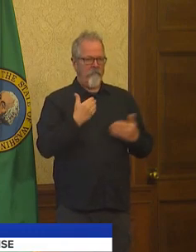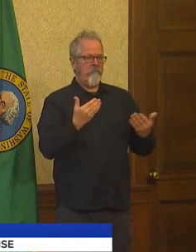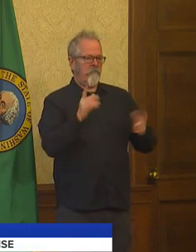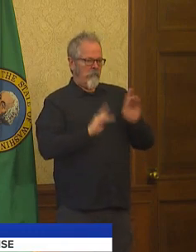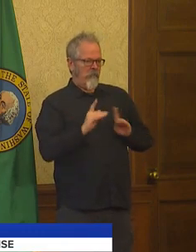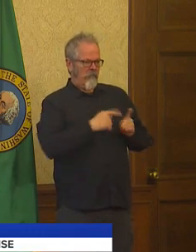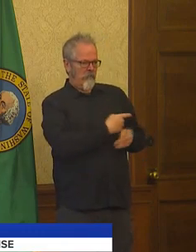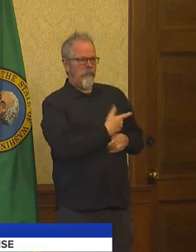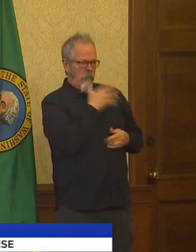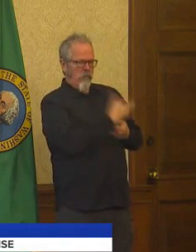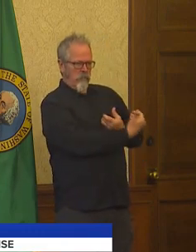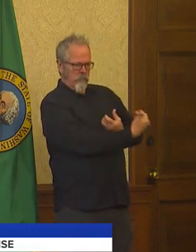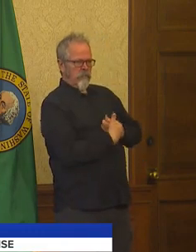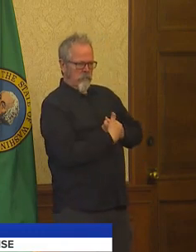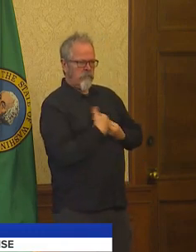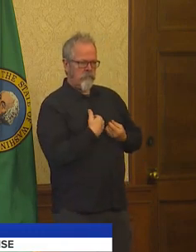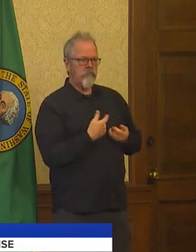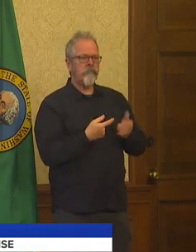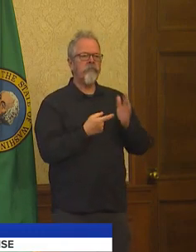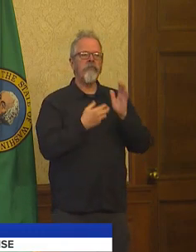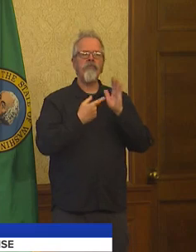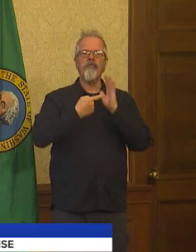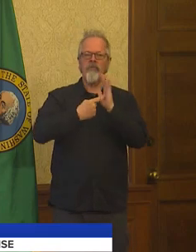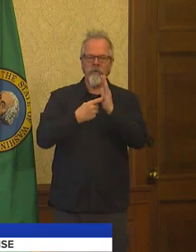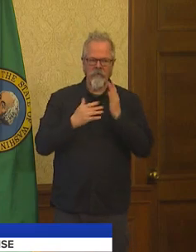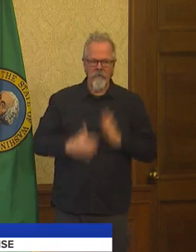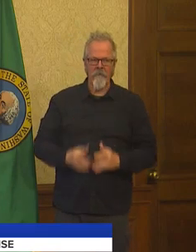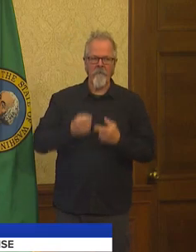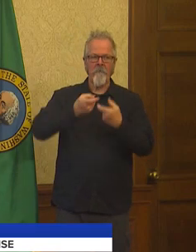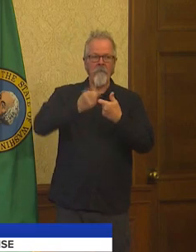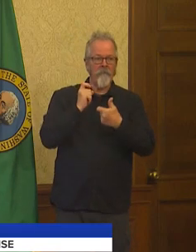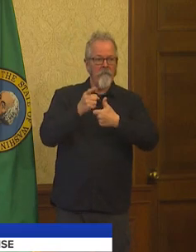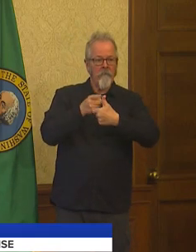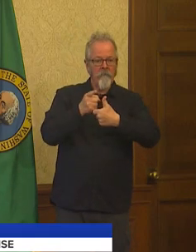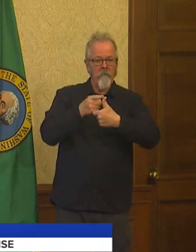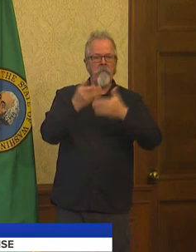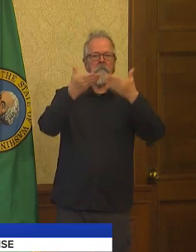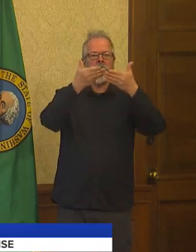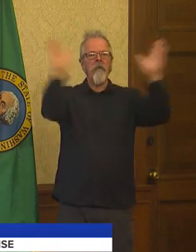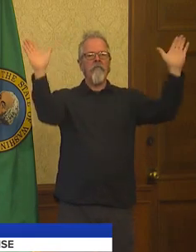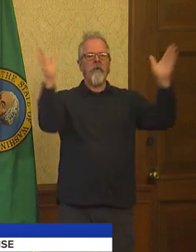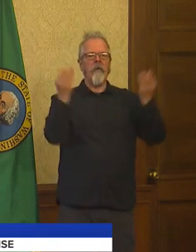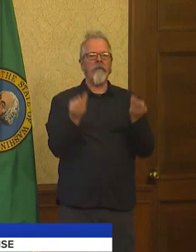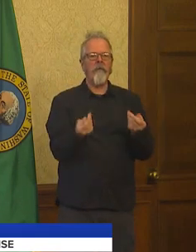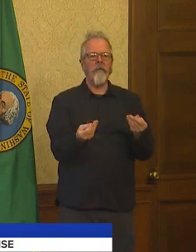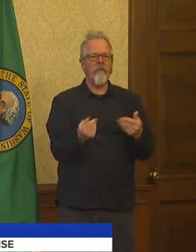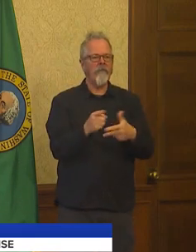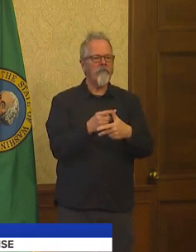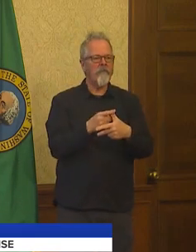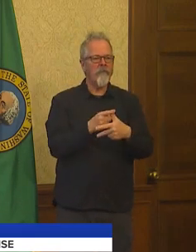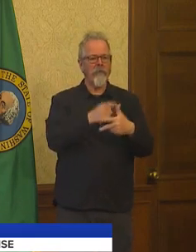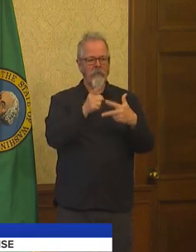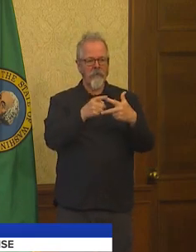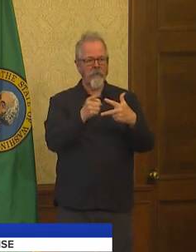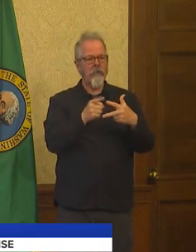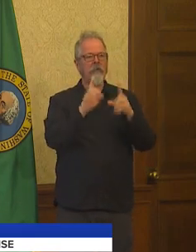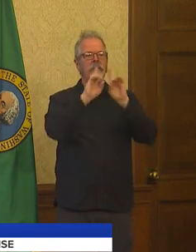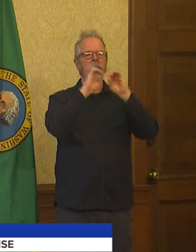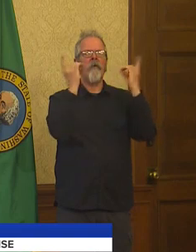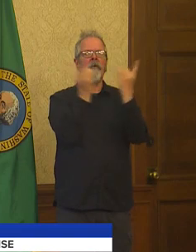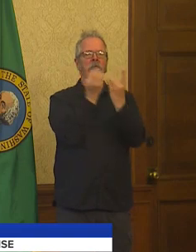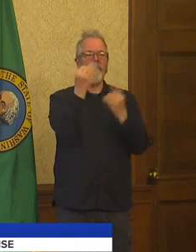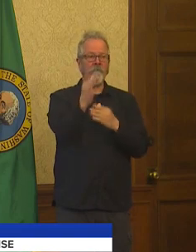Outdoor Recreation and Economic Development, John Snyder. They're joining me today because today I